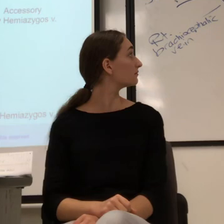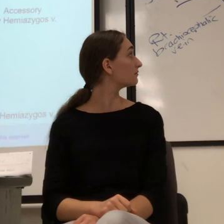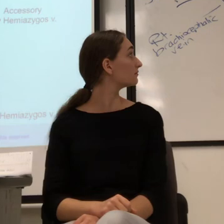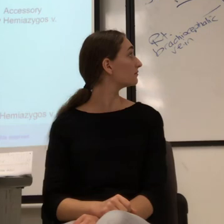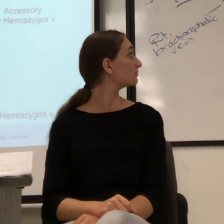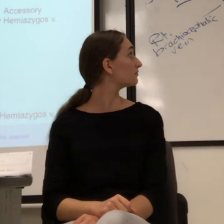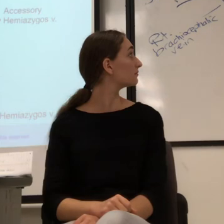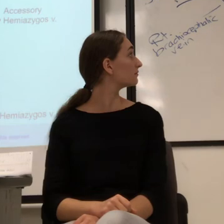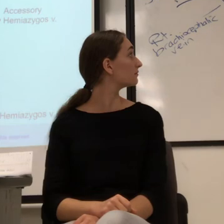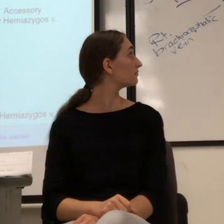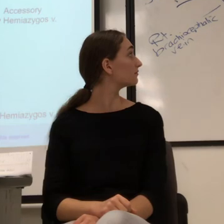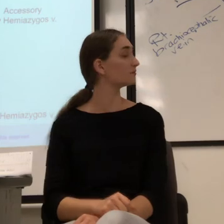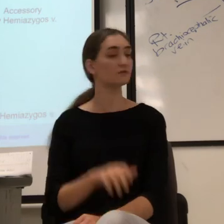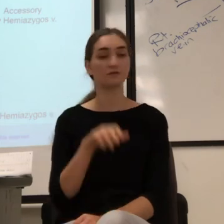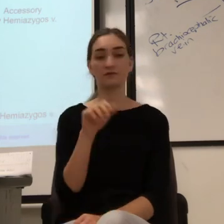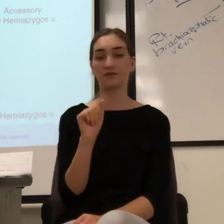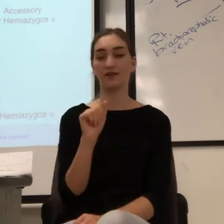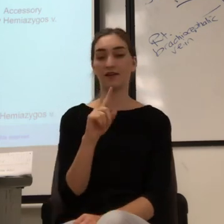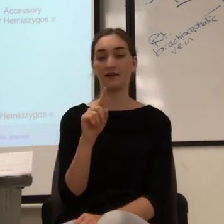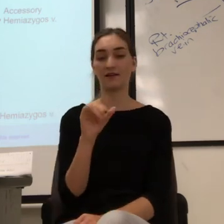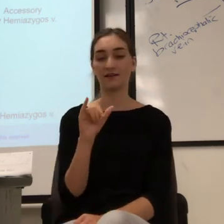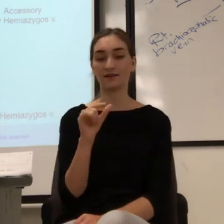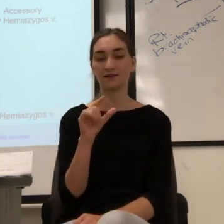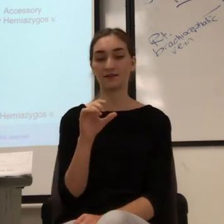And hemiazygos.